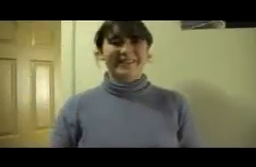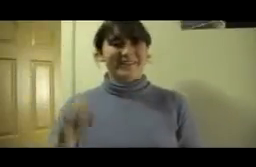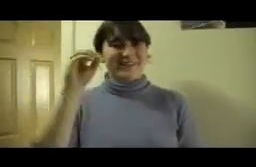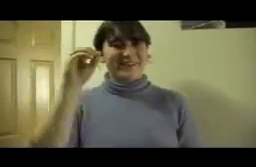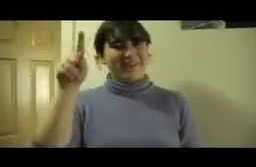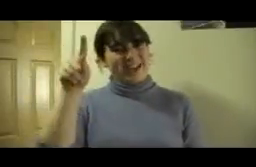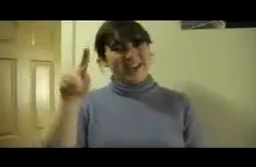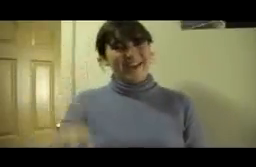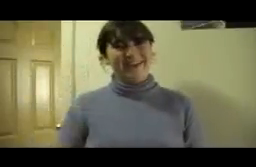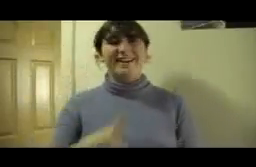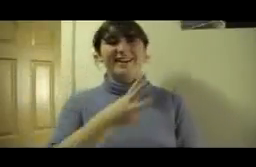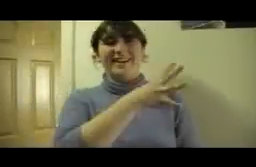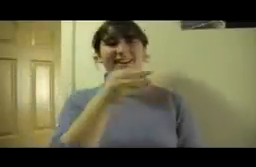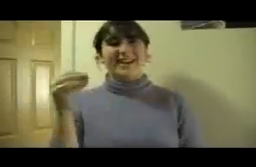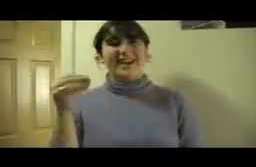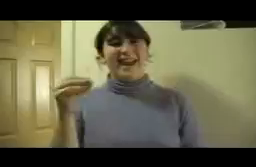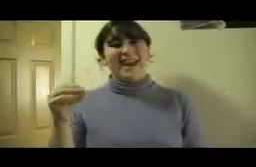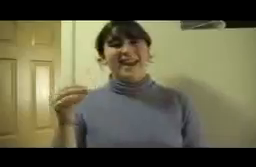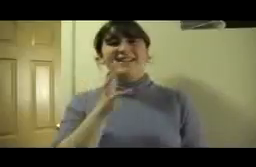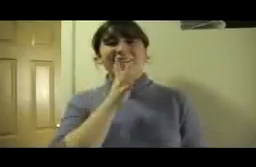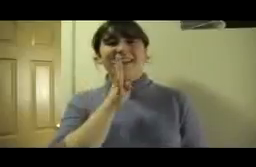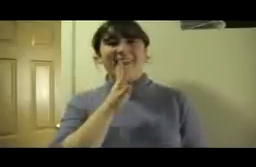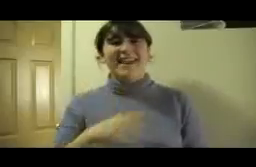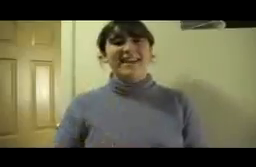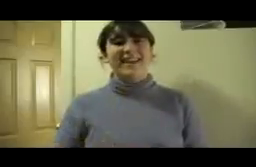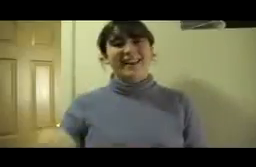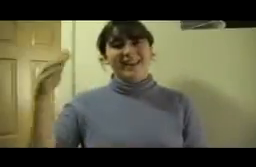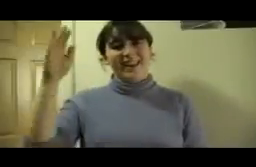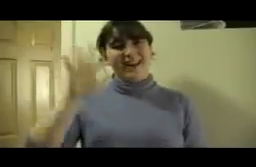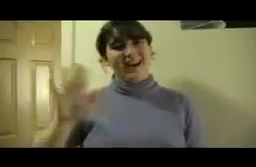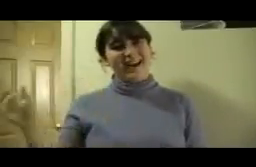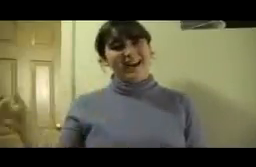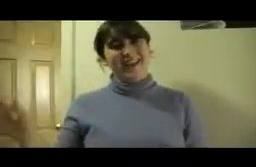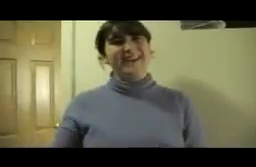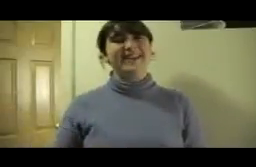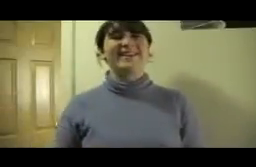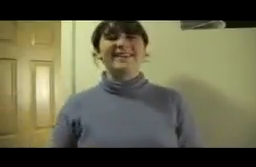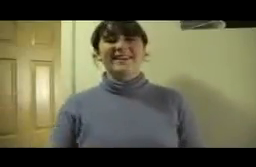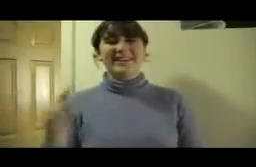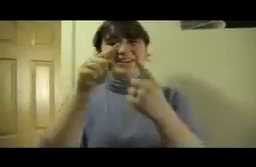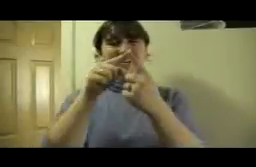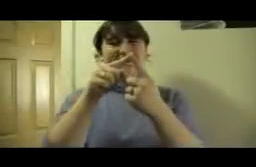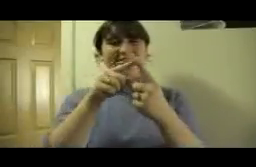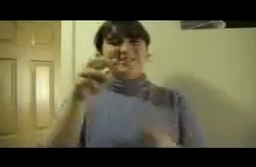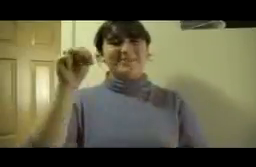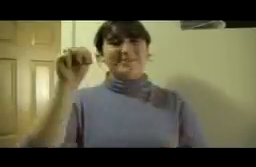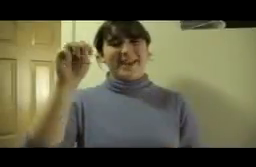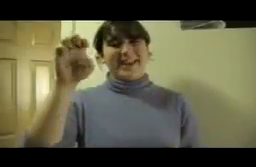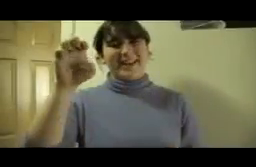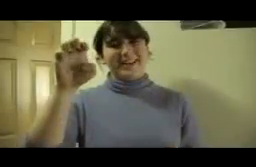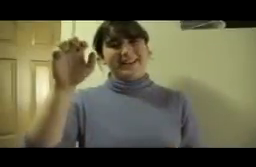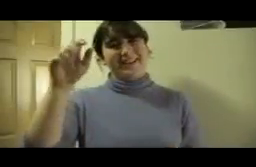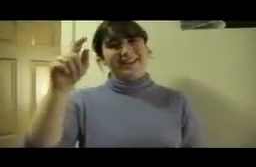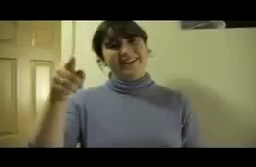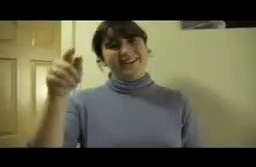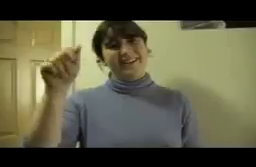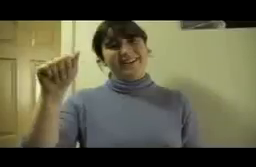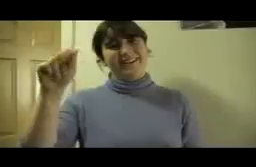Okay? And say hi to Megan